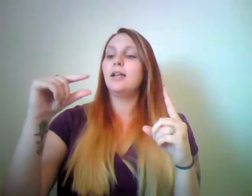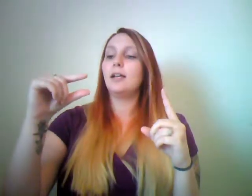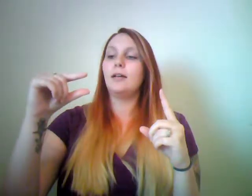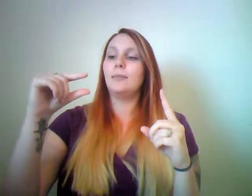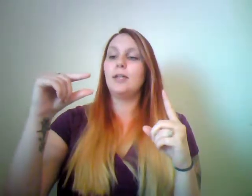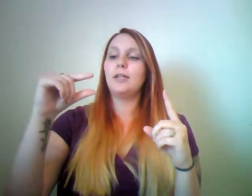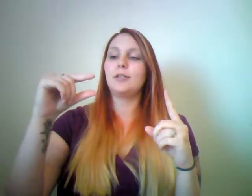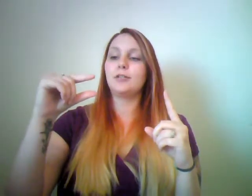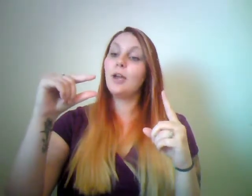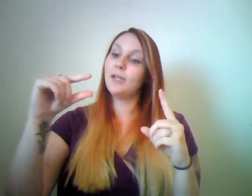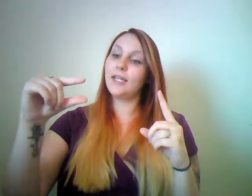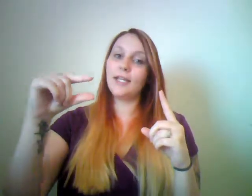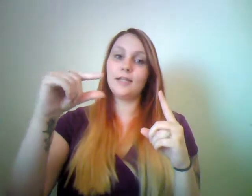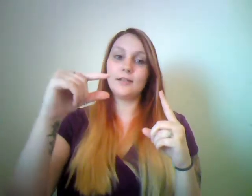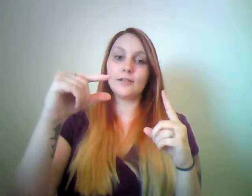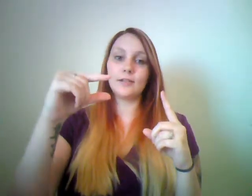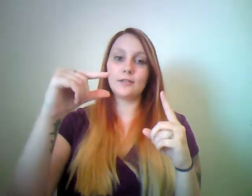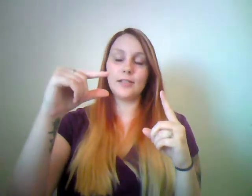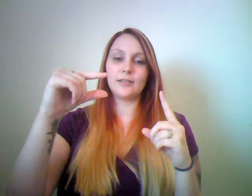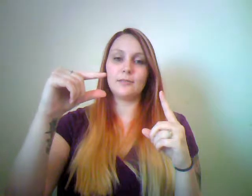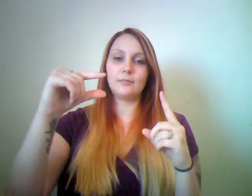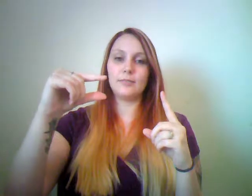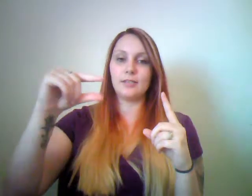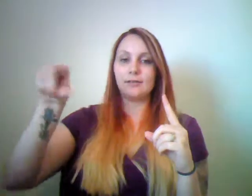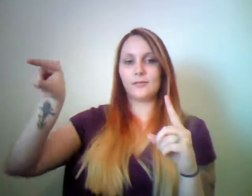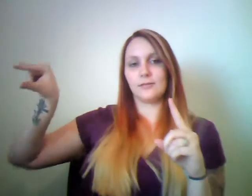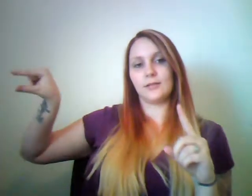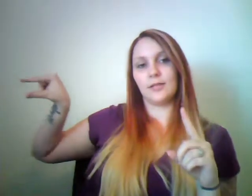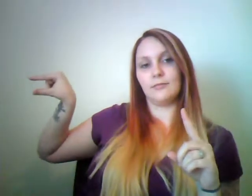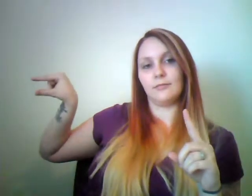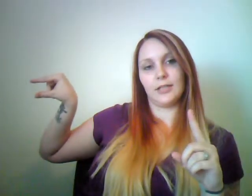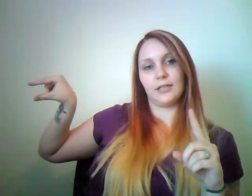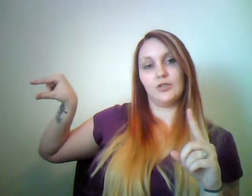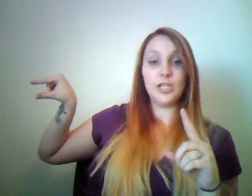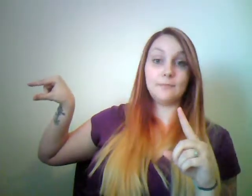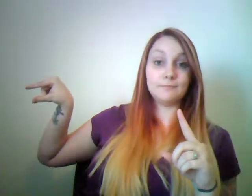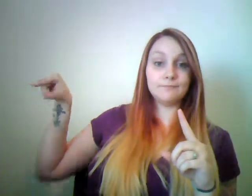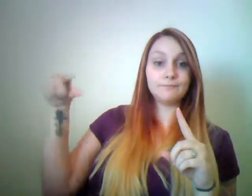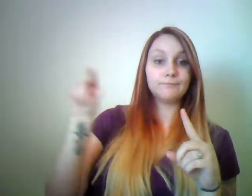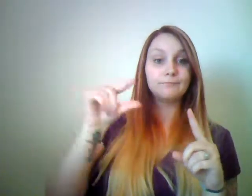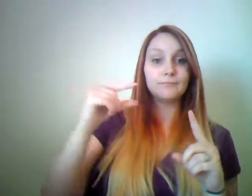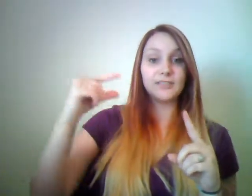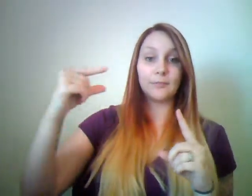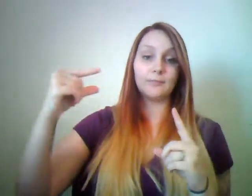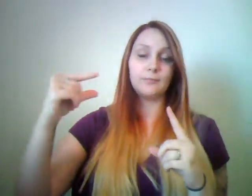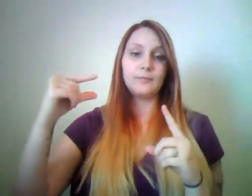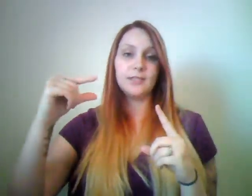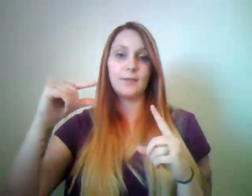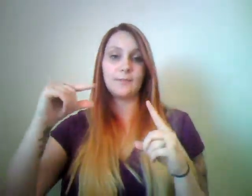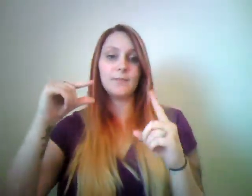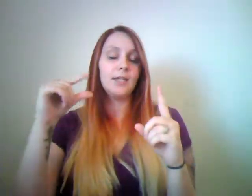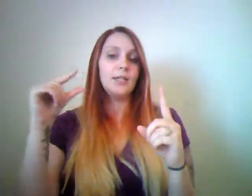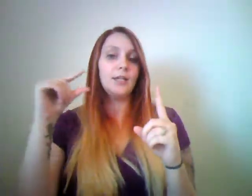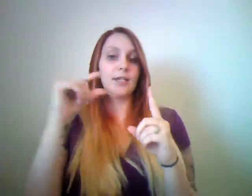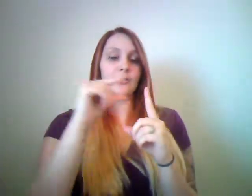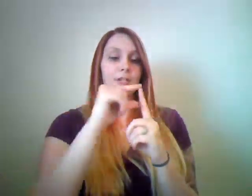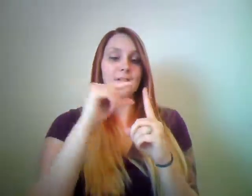And your dominant hand is going to look like this. Kind of like a G. Okay. And you're going to